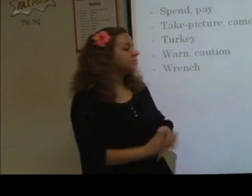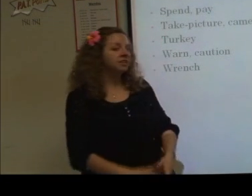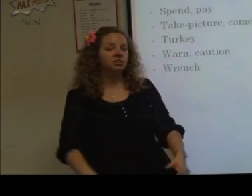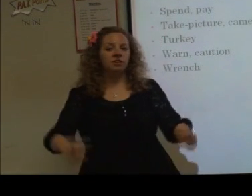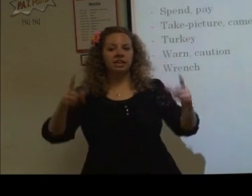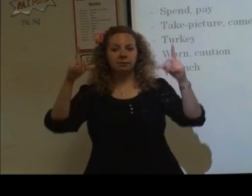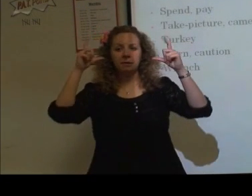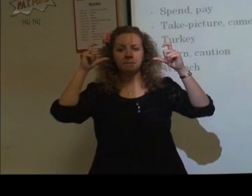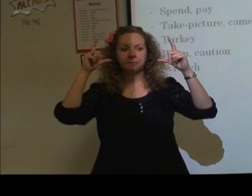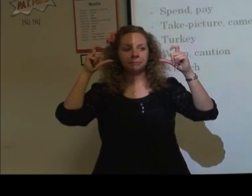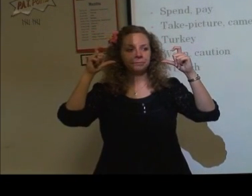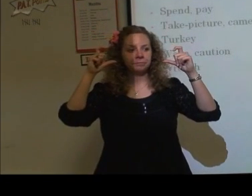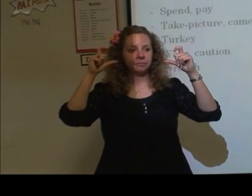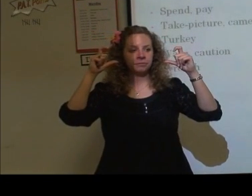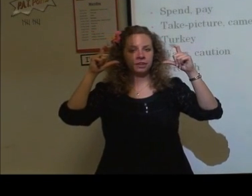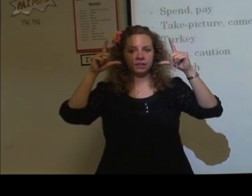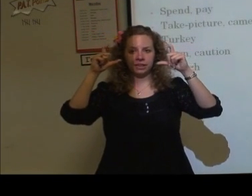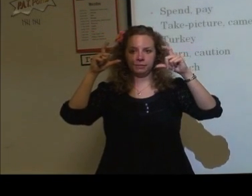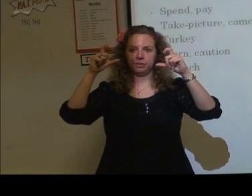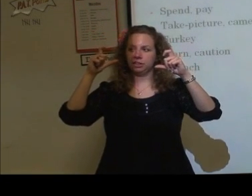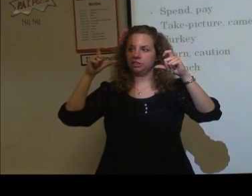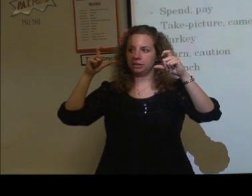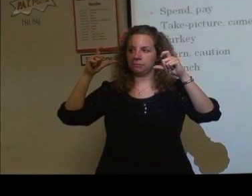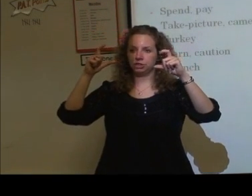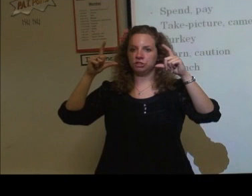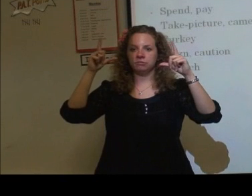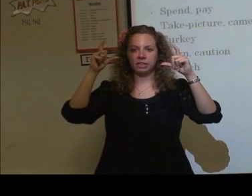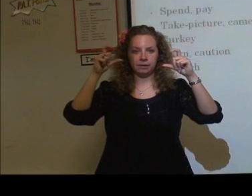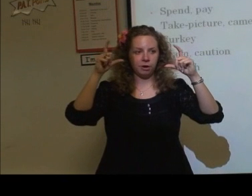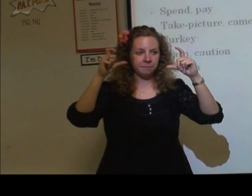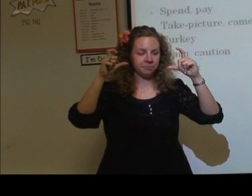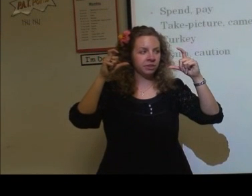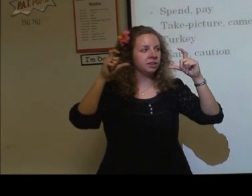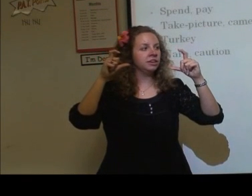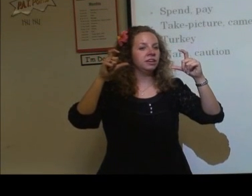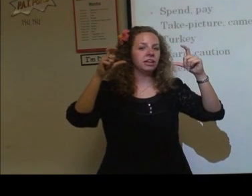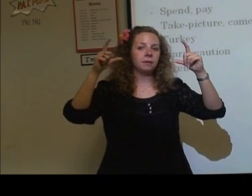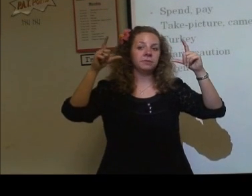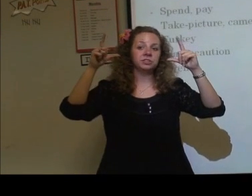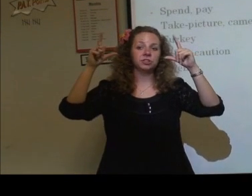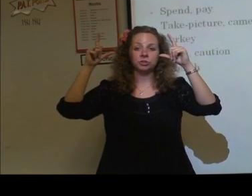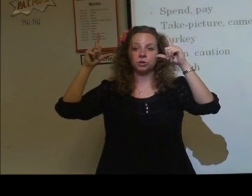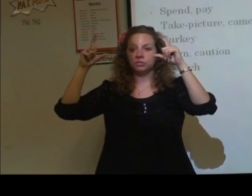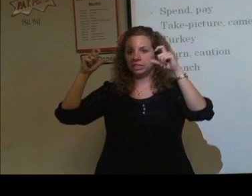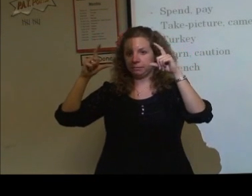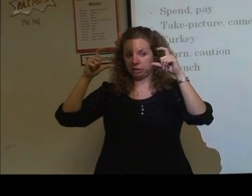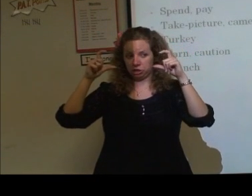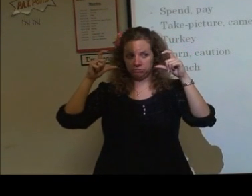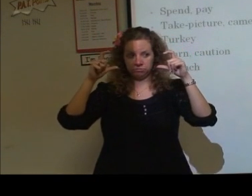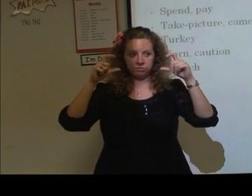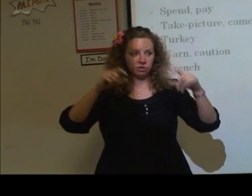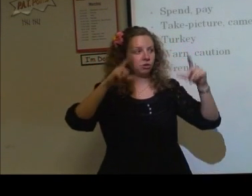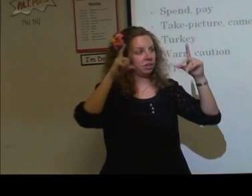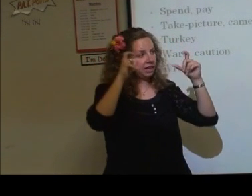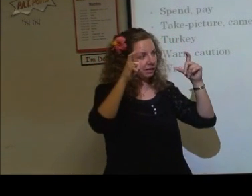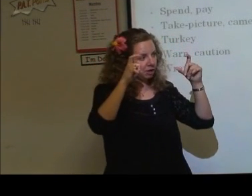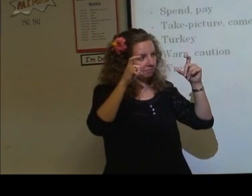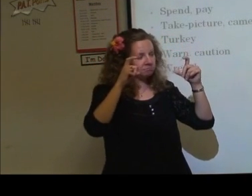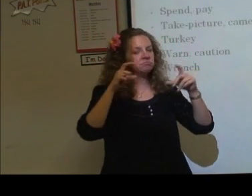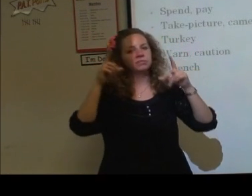And then you have camera. Camera, like you're taking a picture. Camera. This is also to take a picture. So like camera,